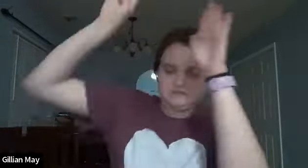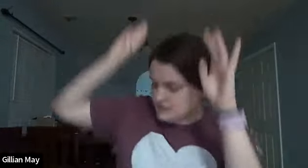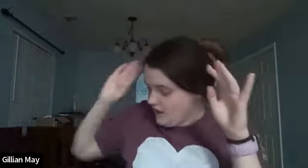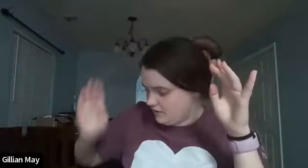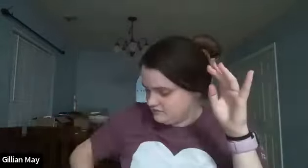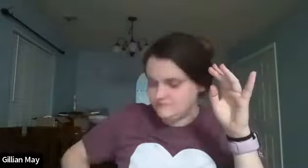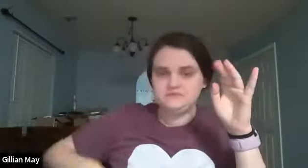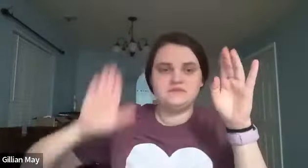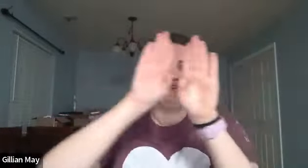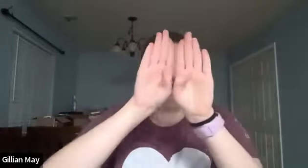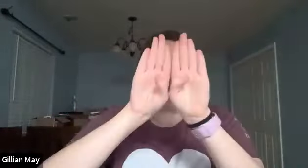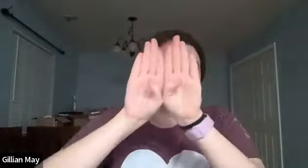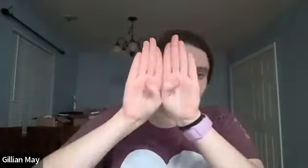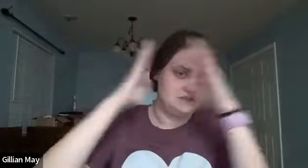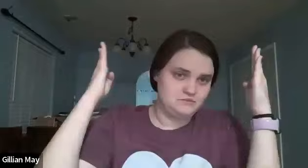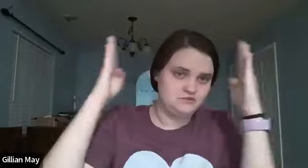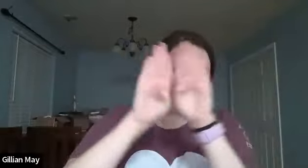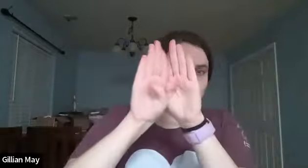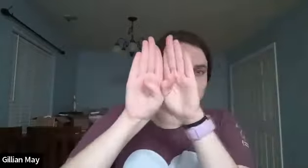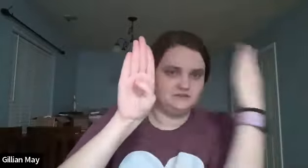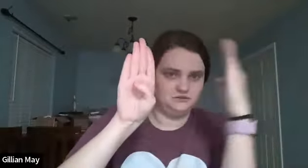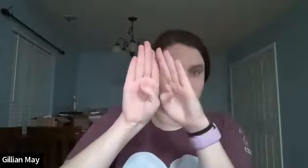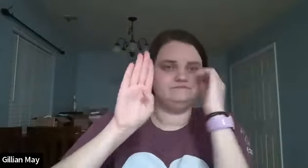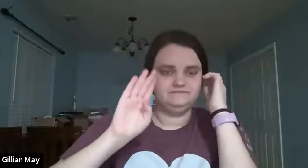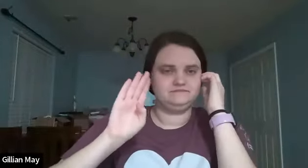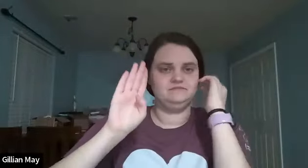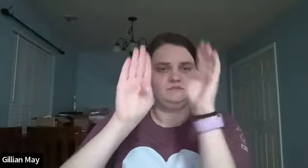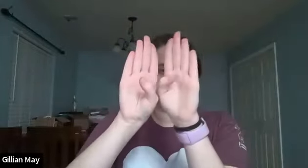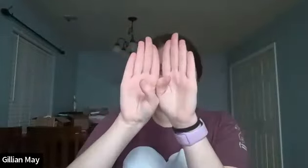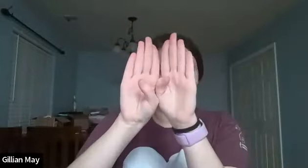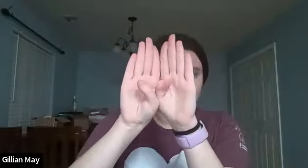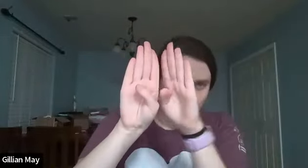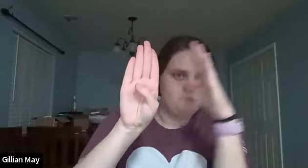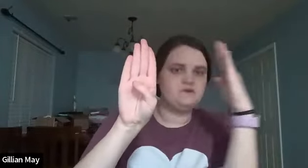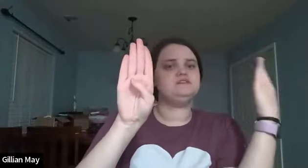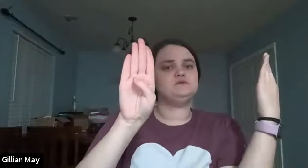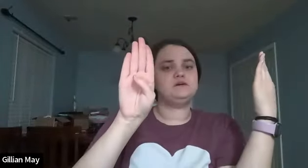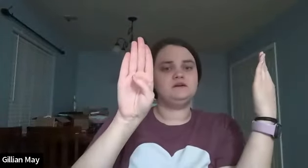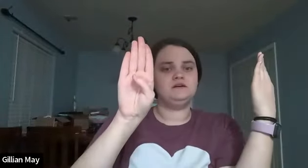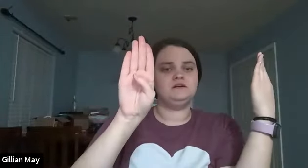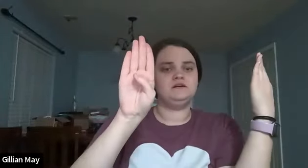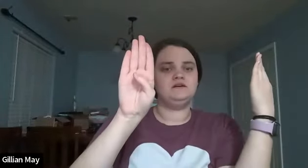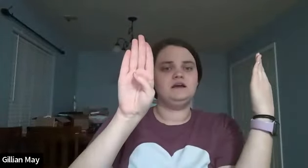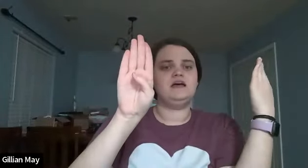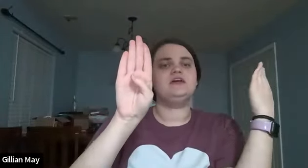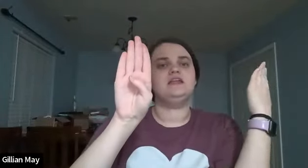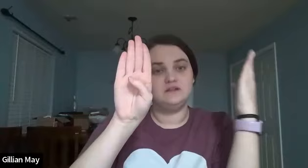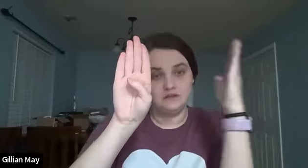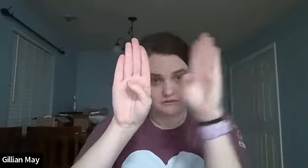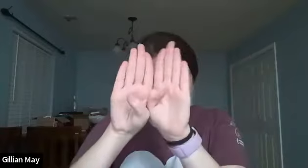Stop. So double door, single door. So we have our open the door and then close the